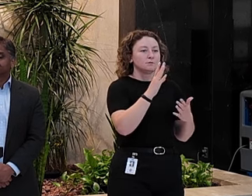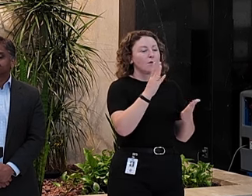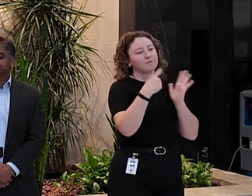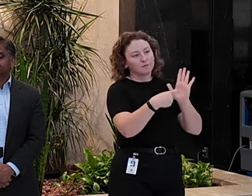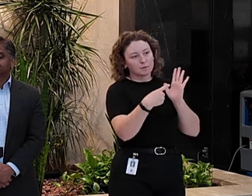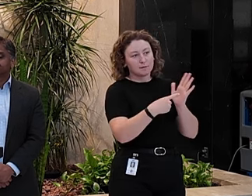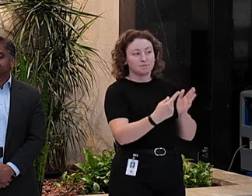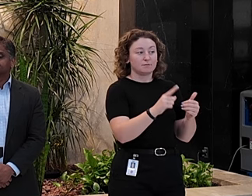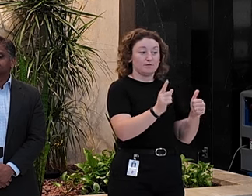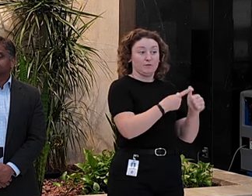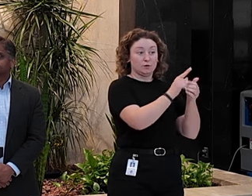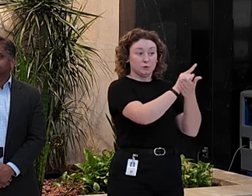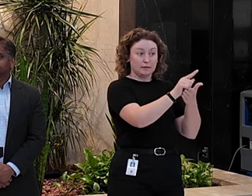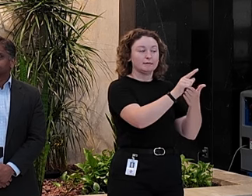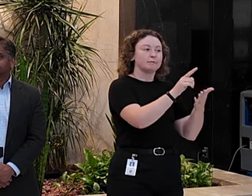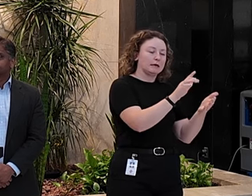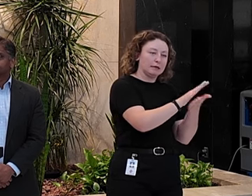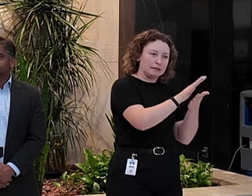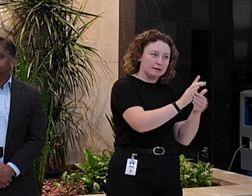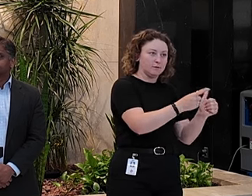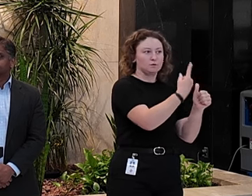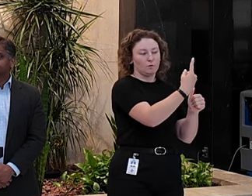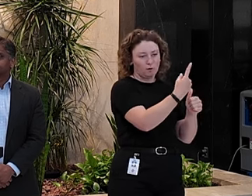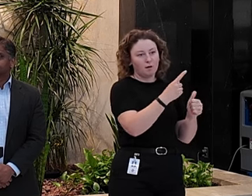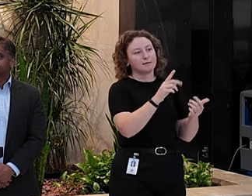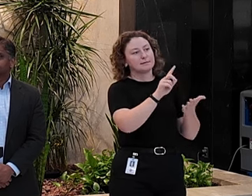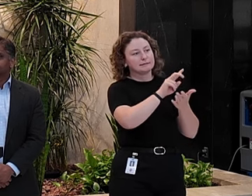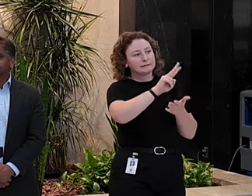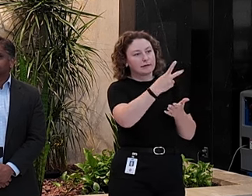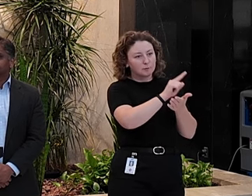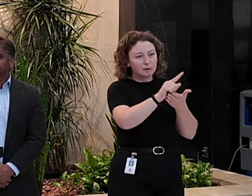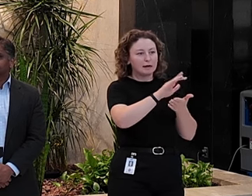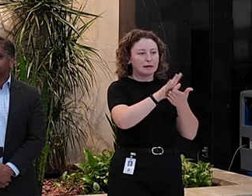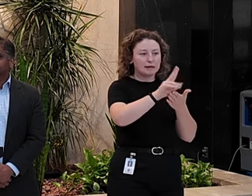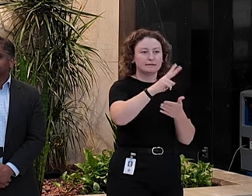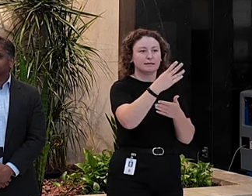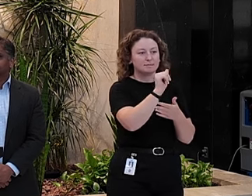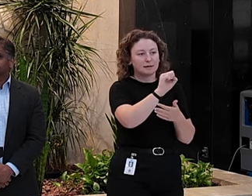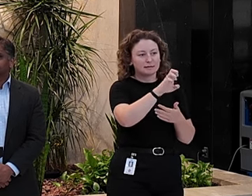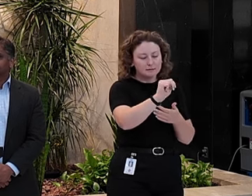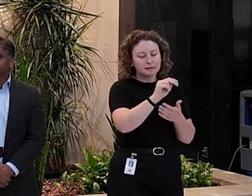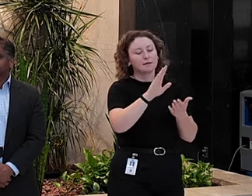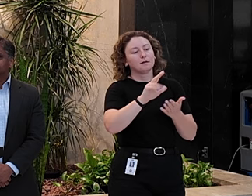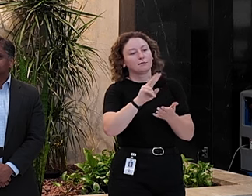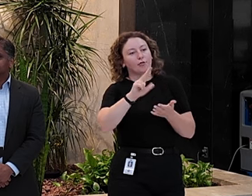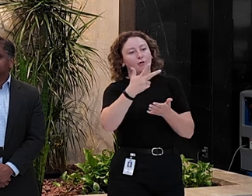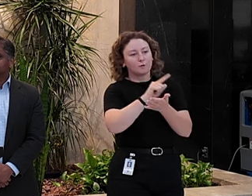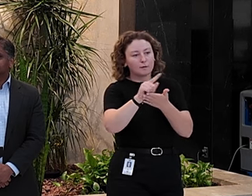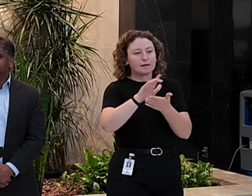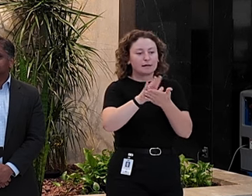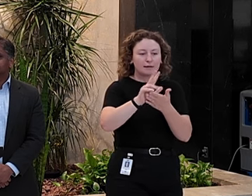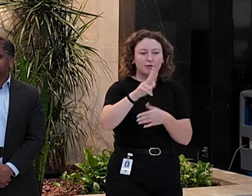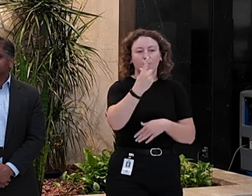you an example. Week 1, you would clean basin 1. Week 2, you would clean basin 2. Week 3, you would clean basin 3. Week 4, you would